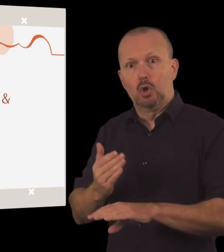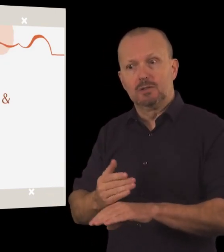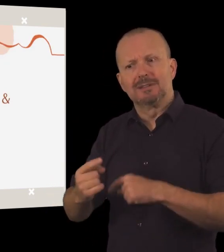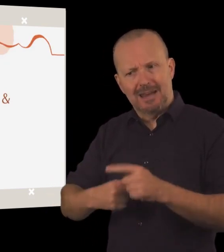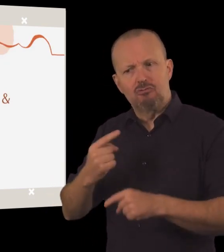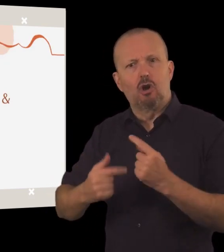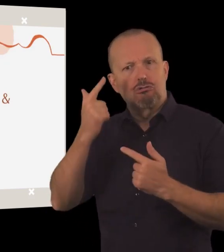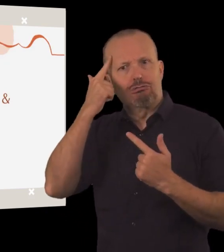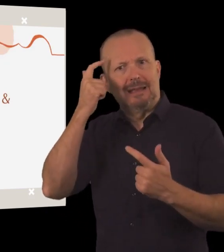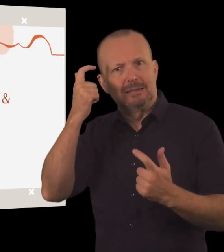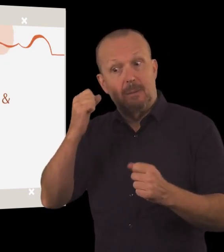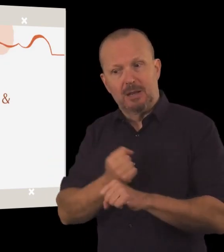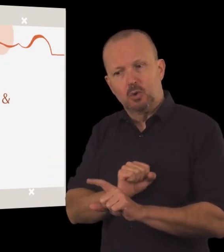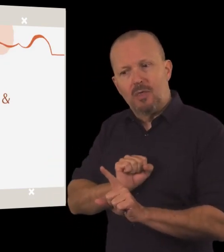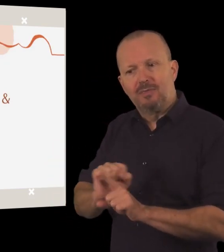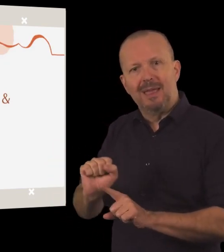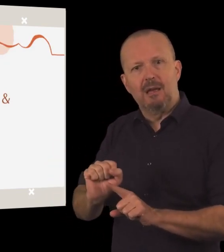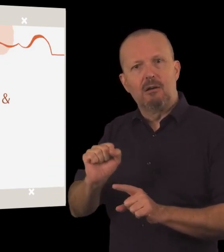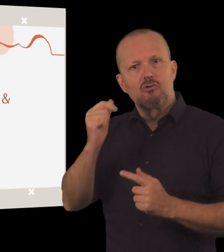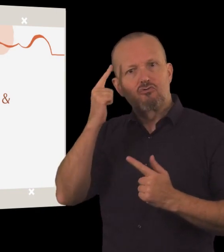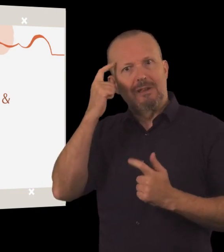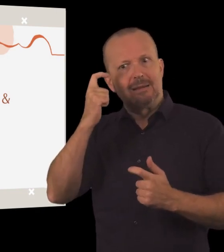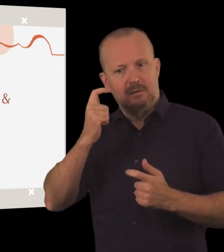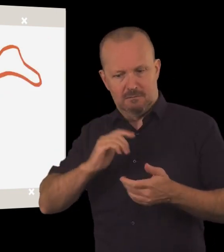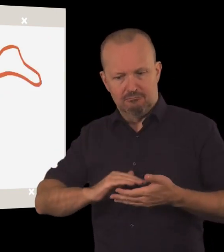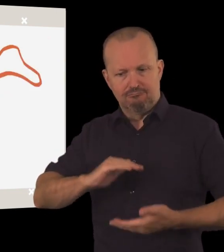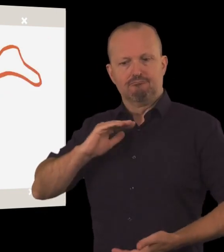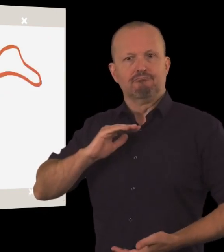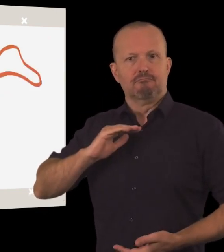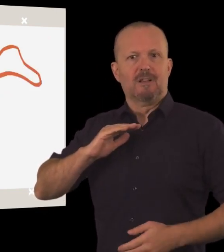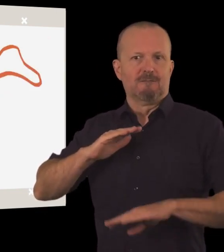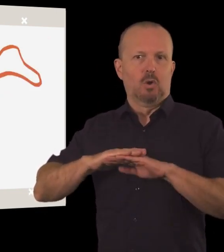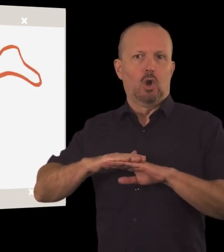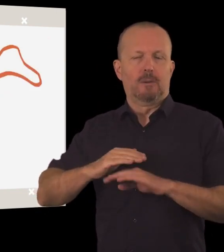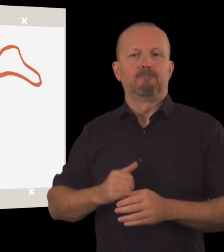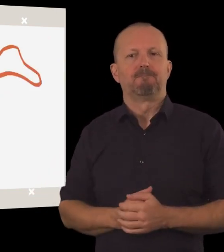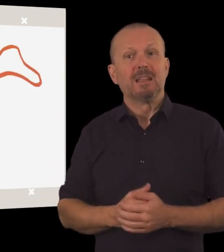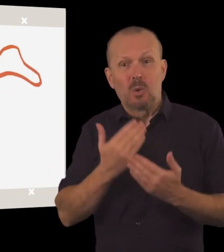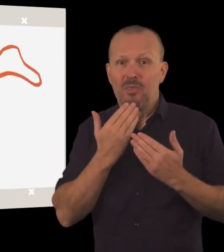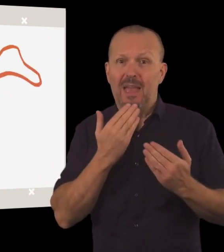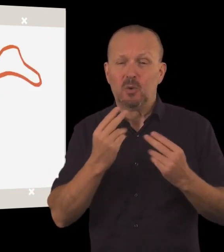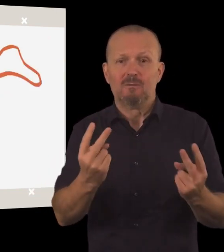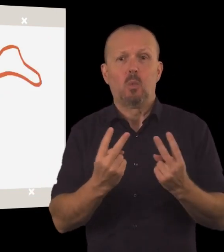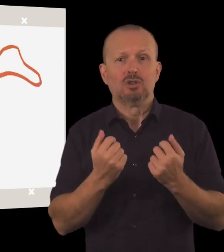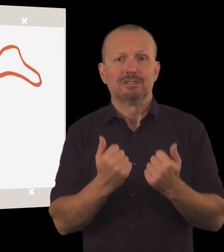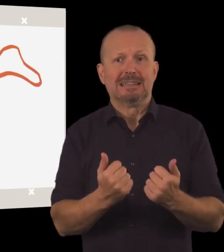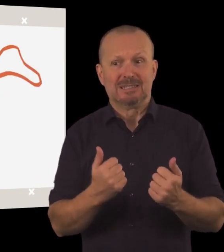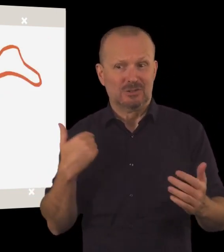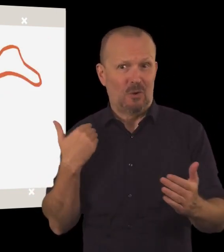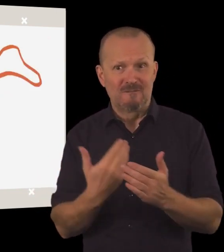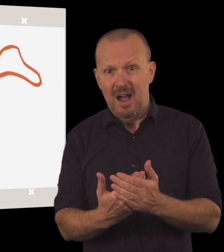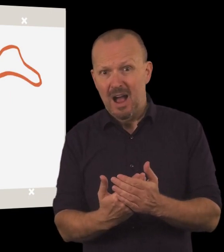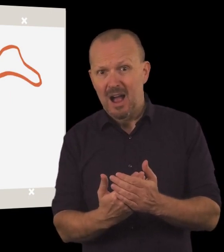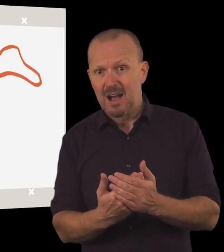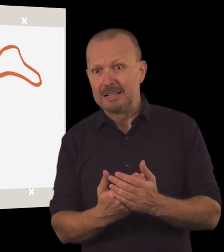is still a bit of time for questions and a discussion, maybe some questions that I've already gone over from